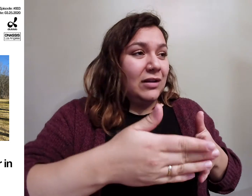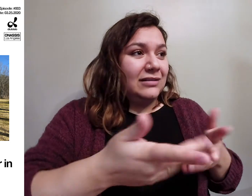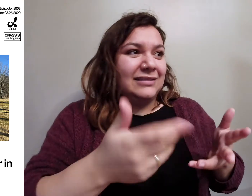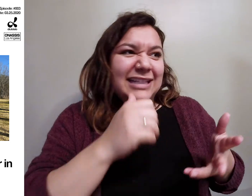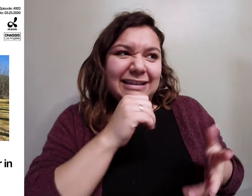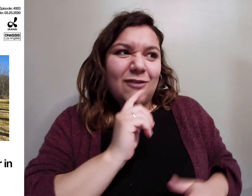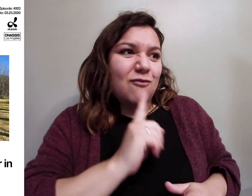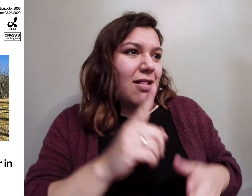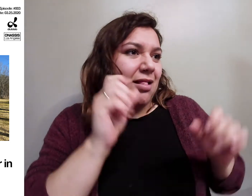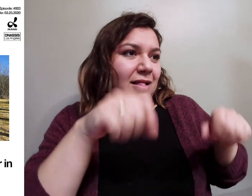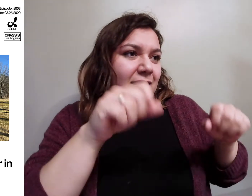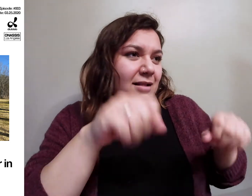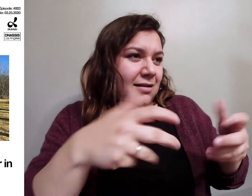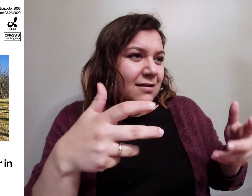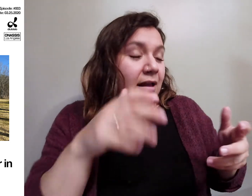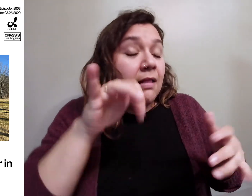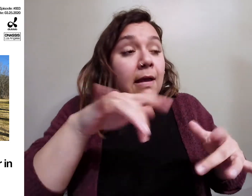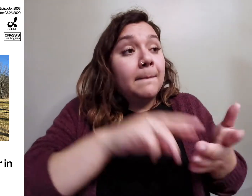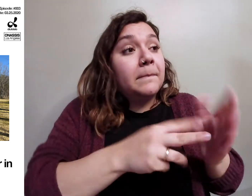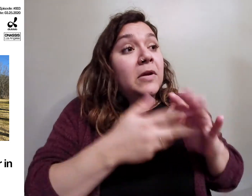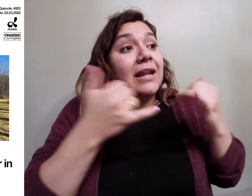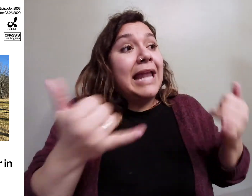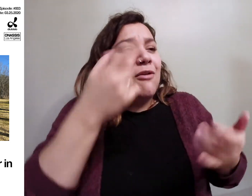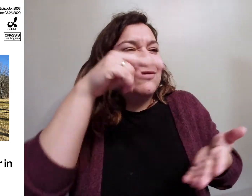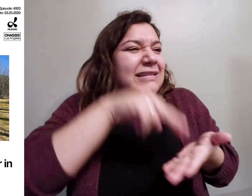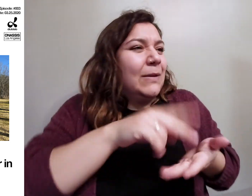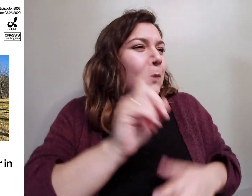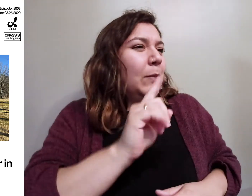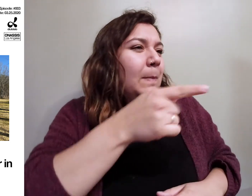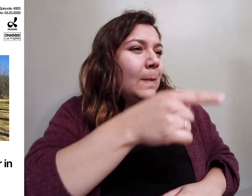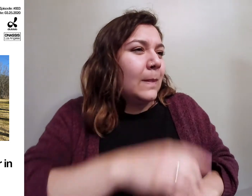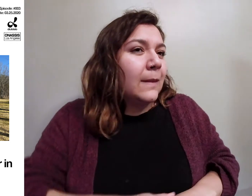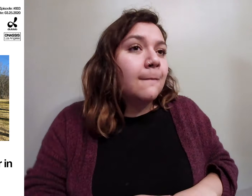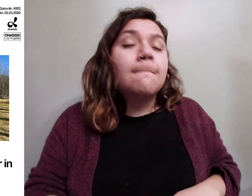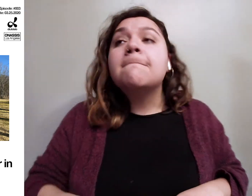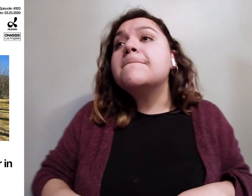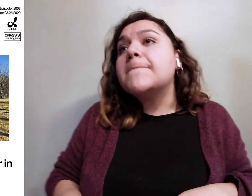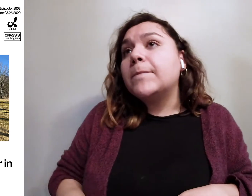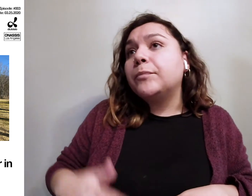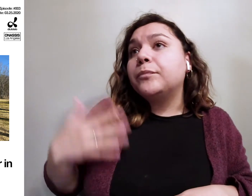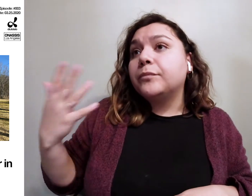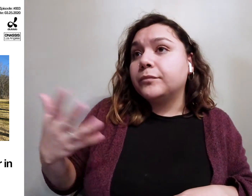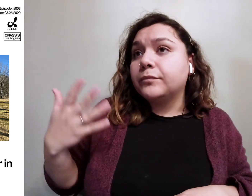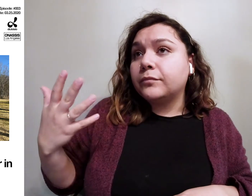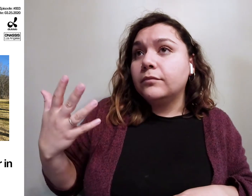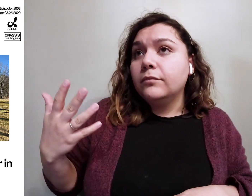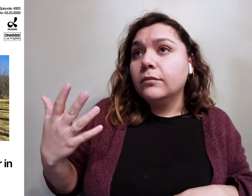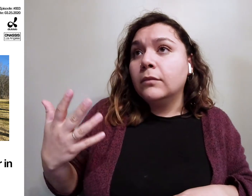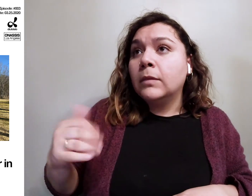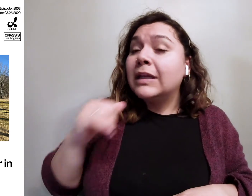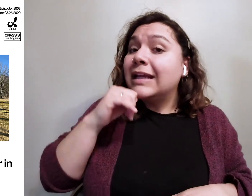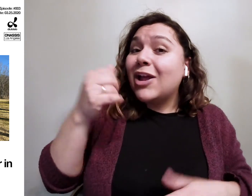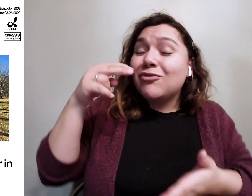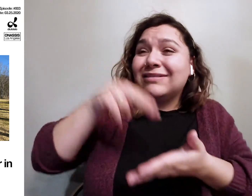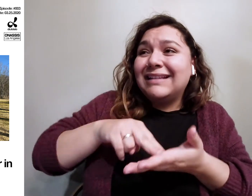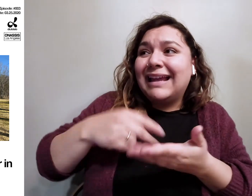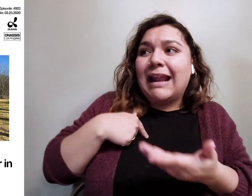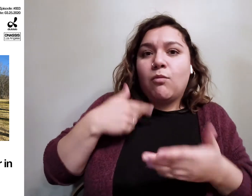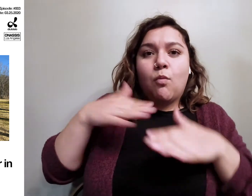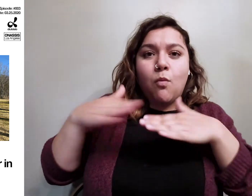a real possibility. So where do you stand? Well, I don't stand, I walk.